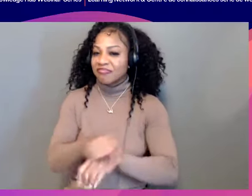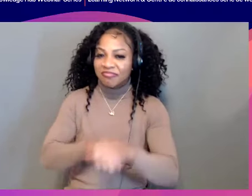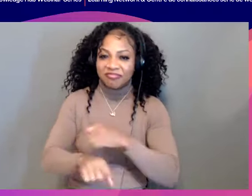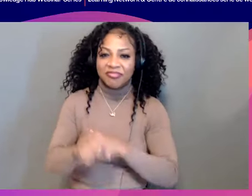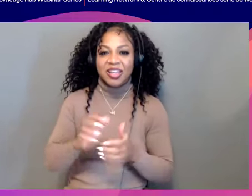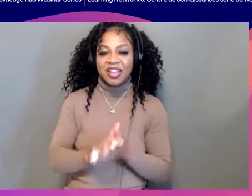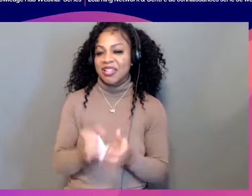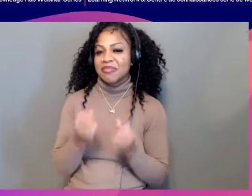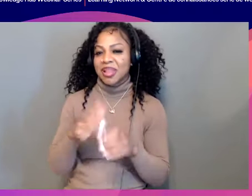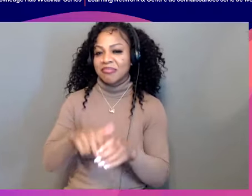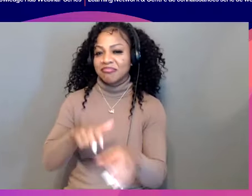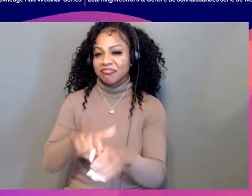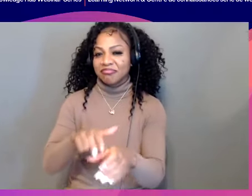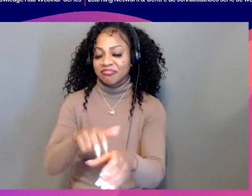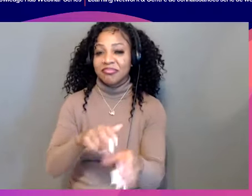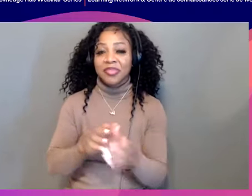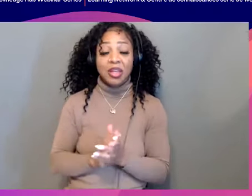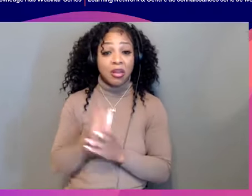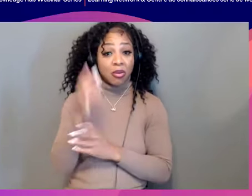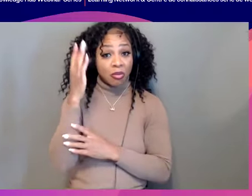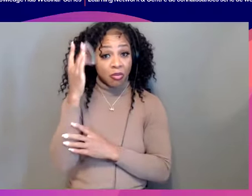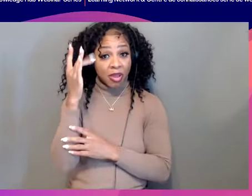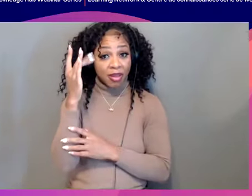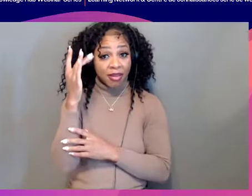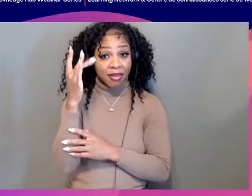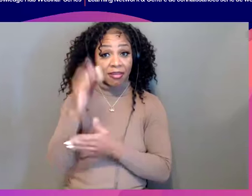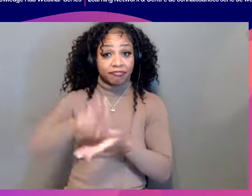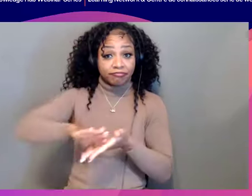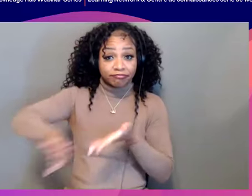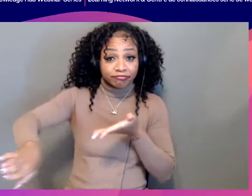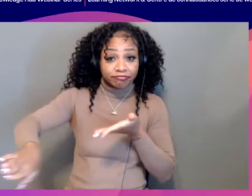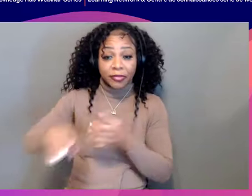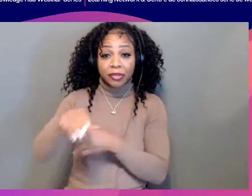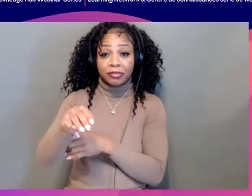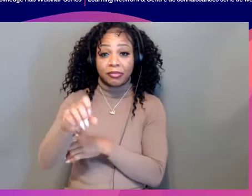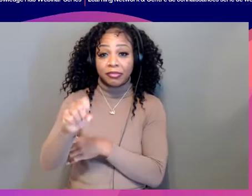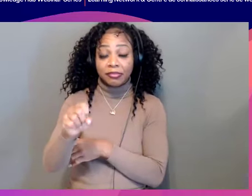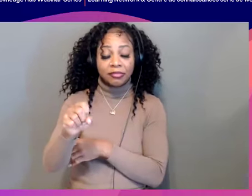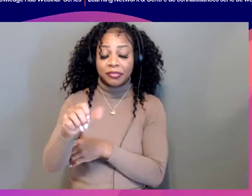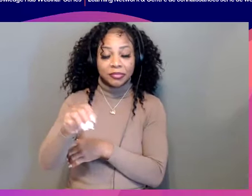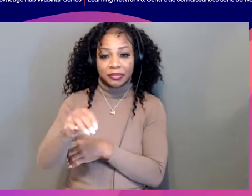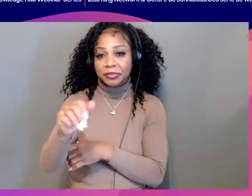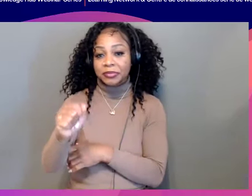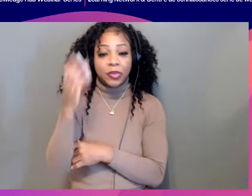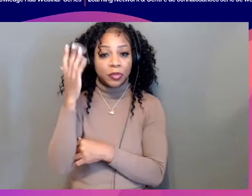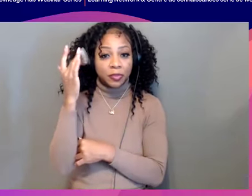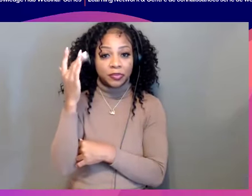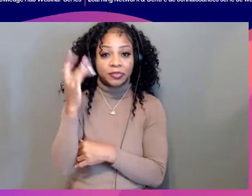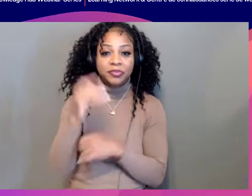higher turnover rates. And the root causes of exclusion and microaggressions